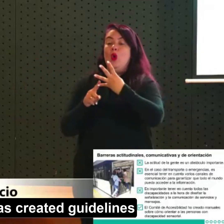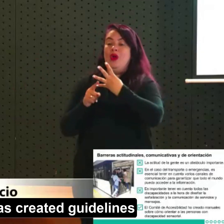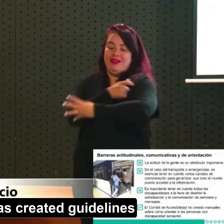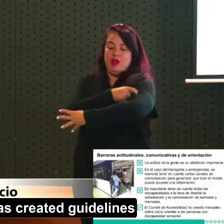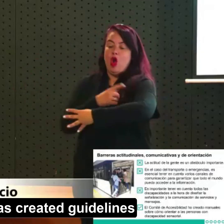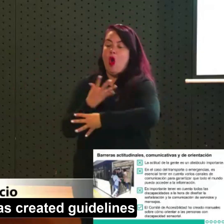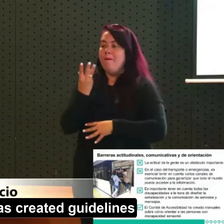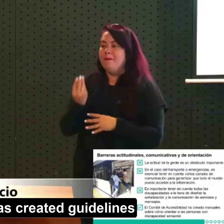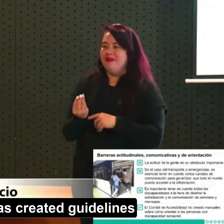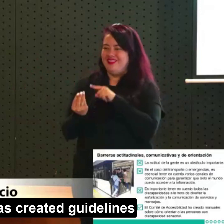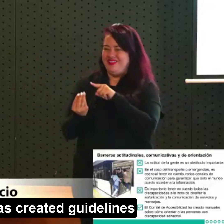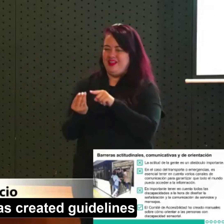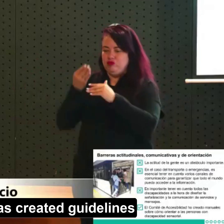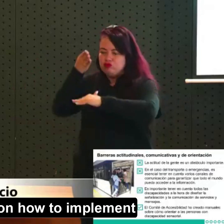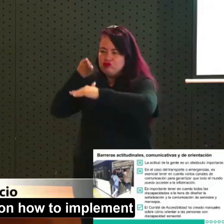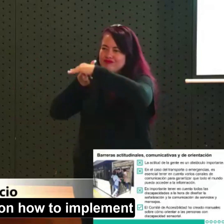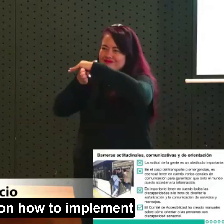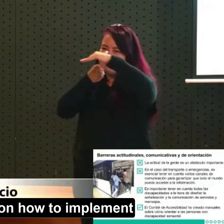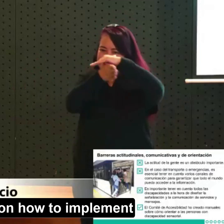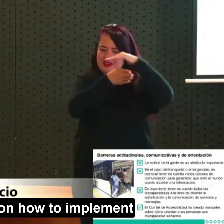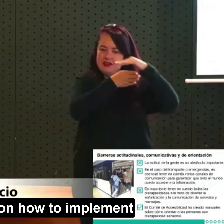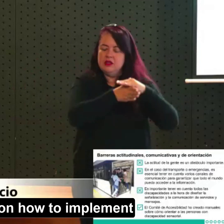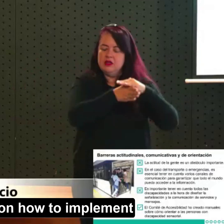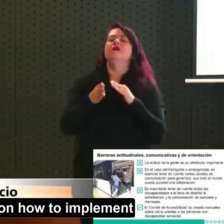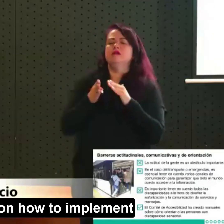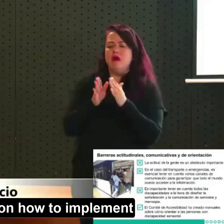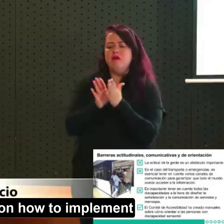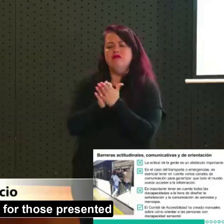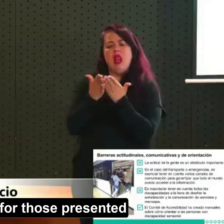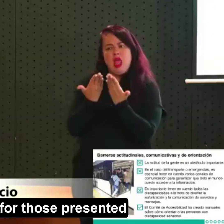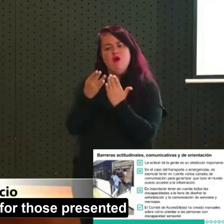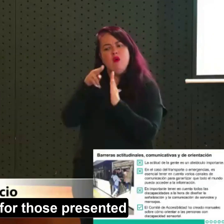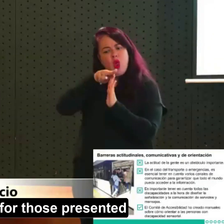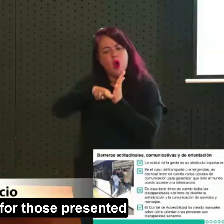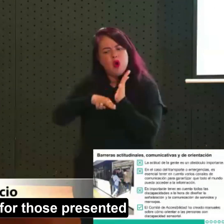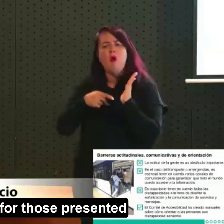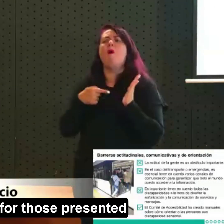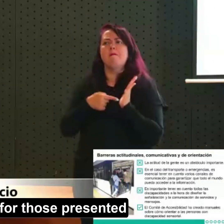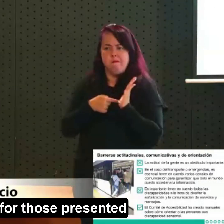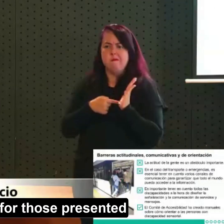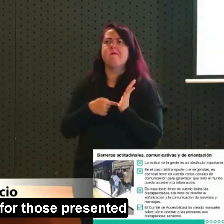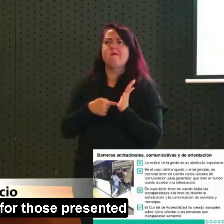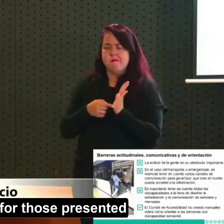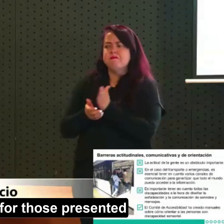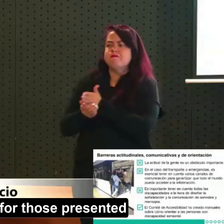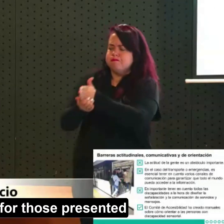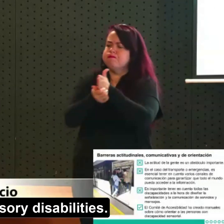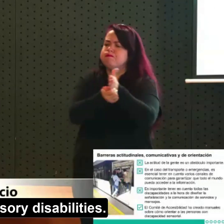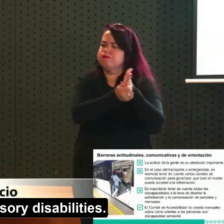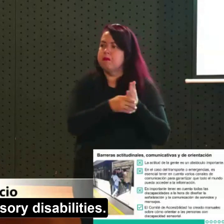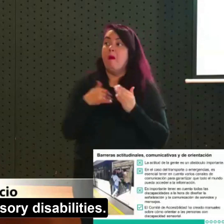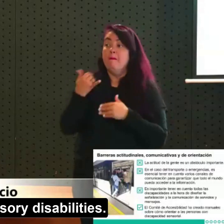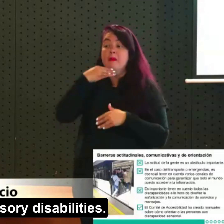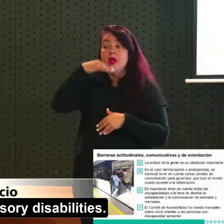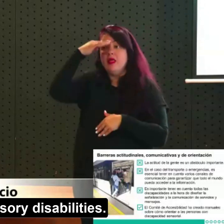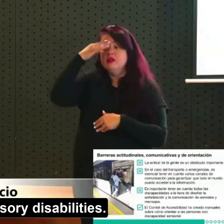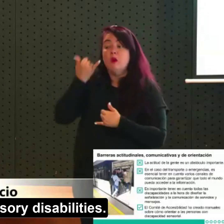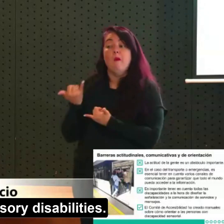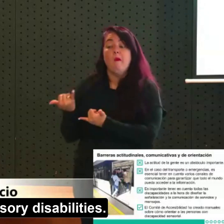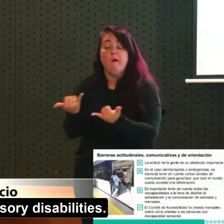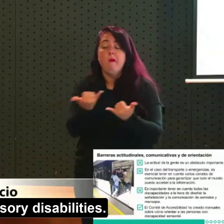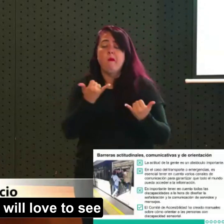Accessibility Committee has created guidelines and manuals on how to implement wayfinding for those presented with